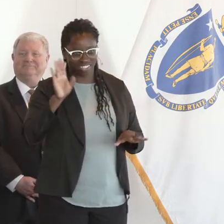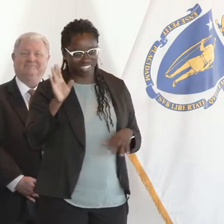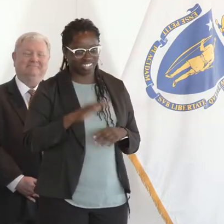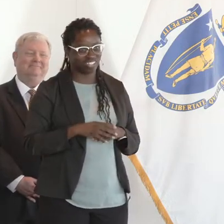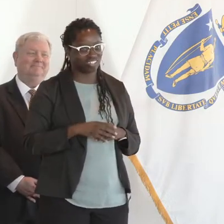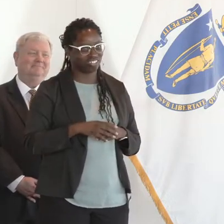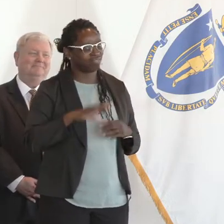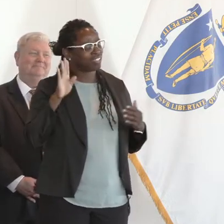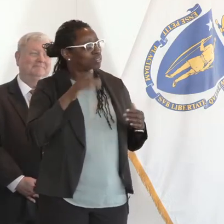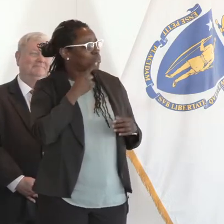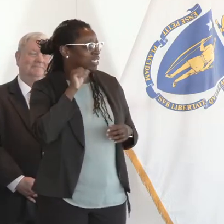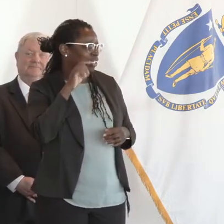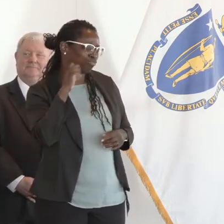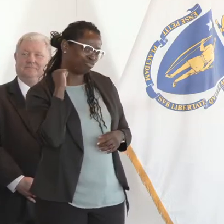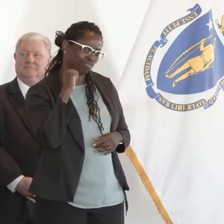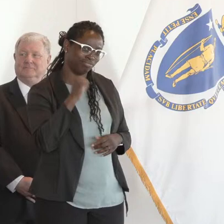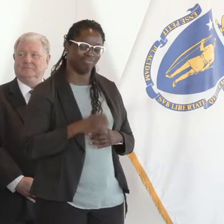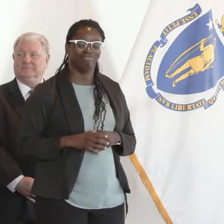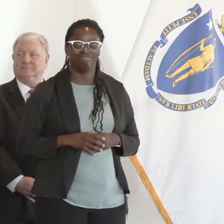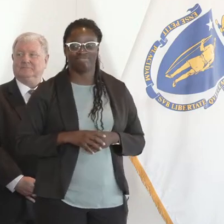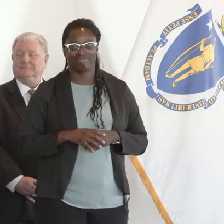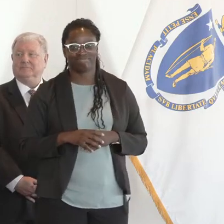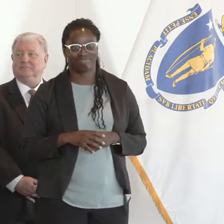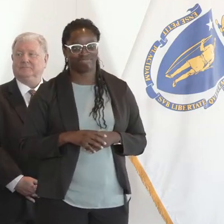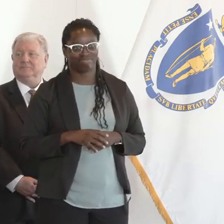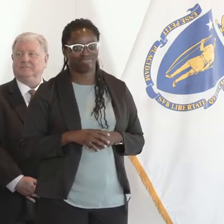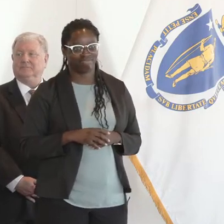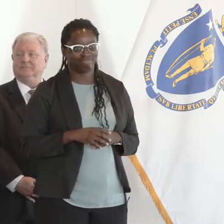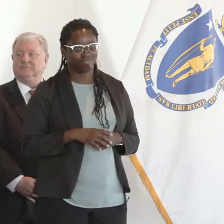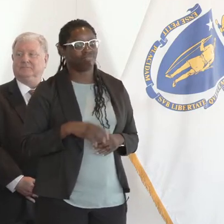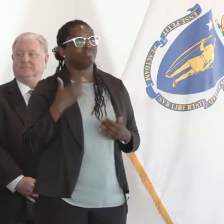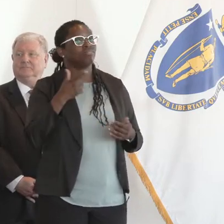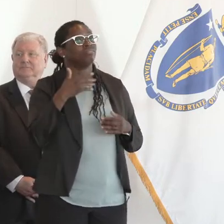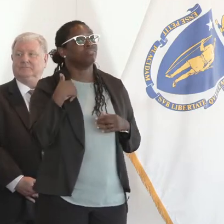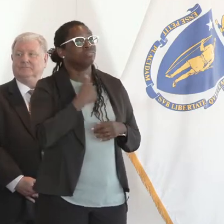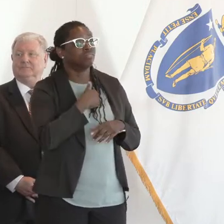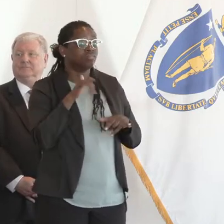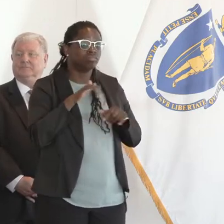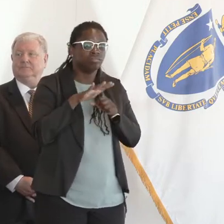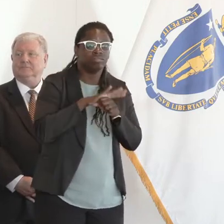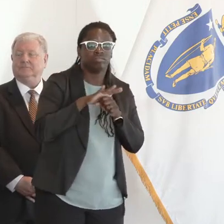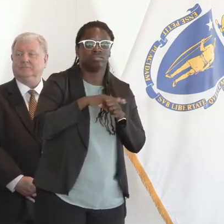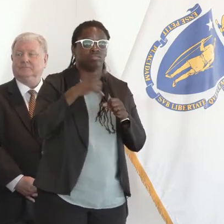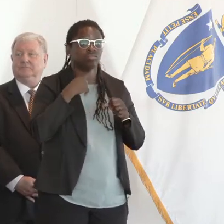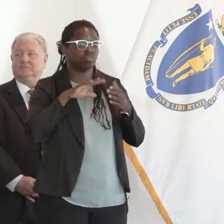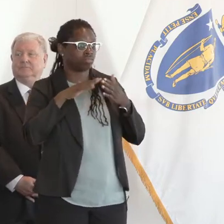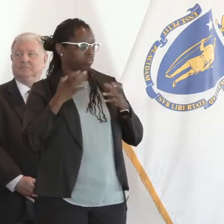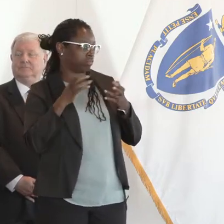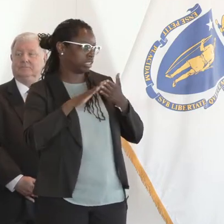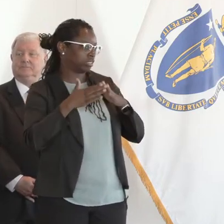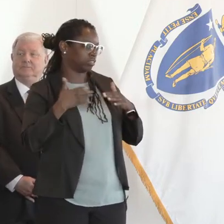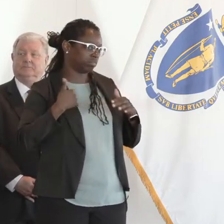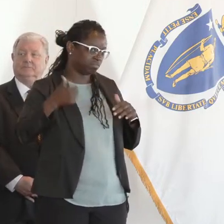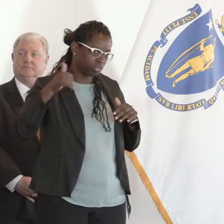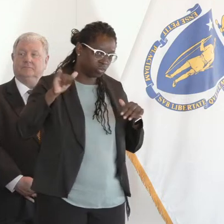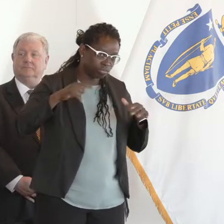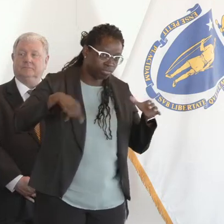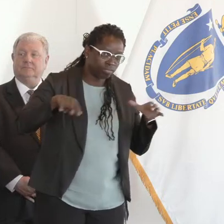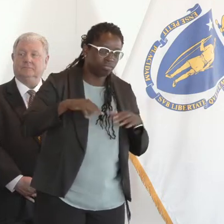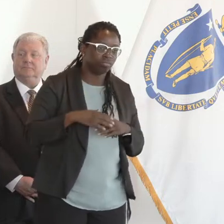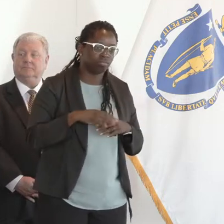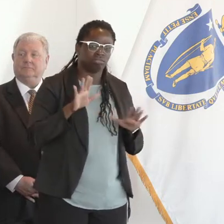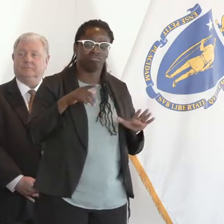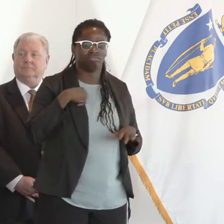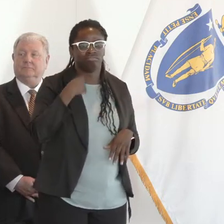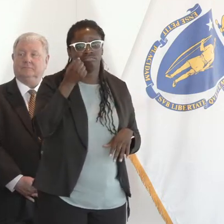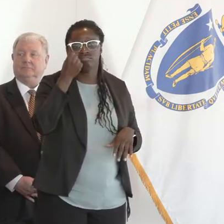and thank you as a local municipal official. You all live every single day the urgency, the